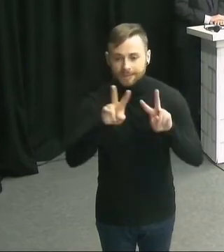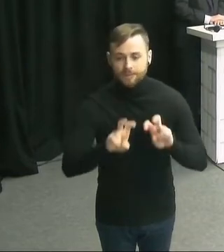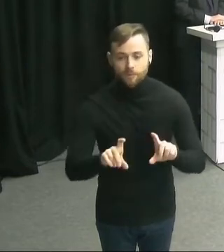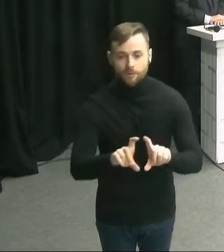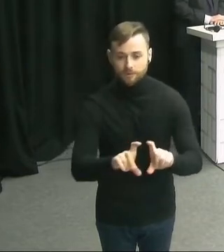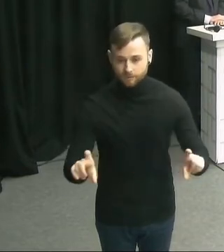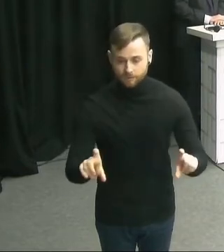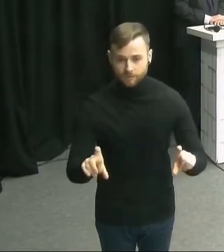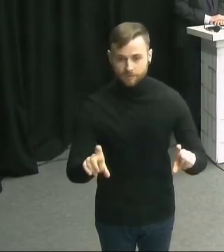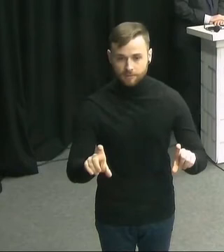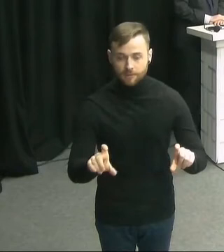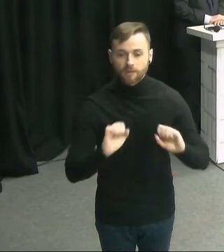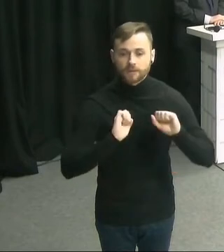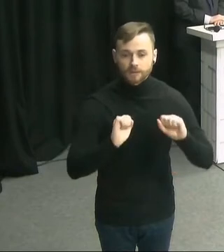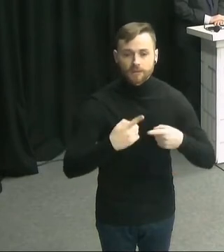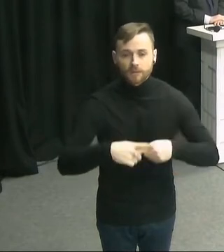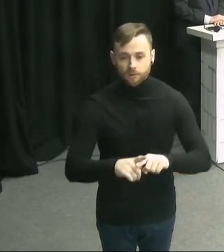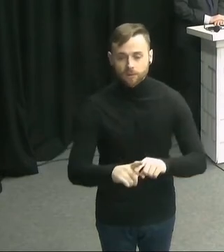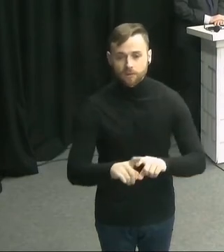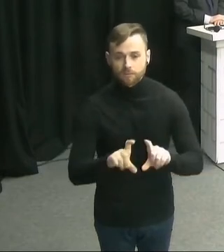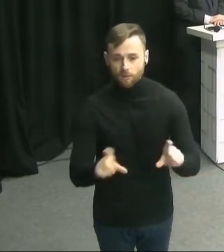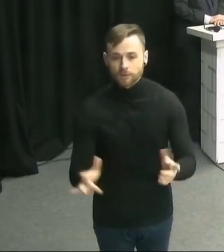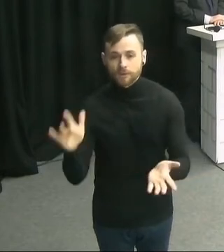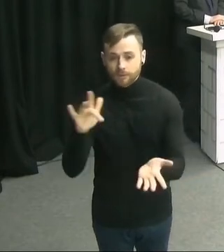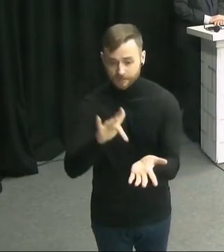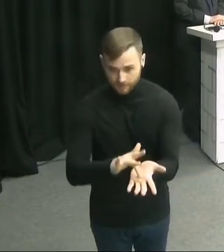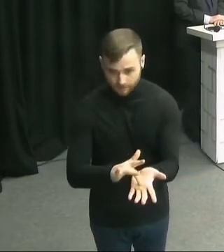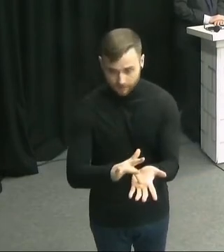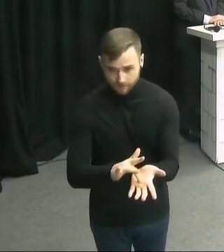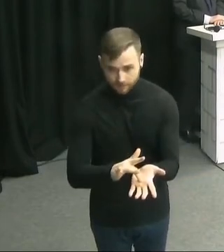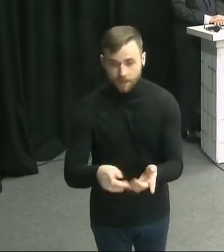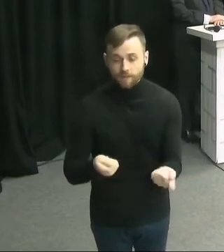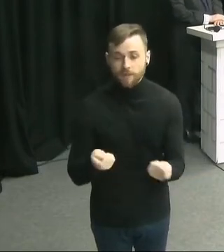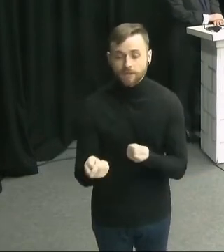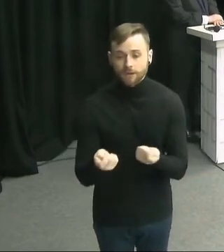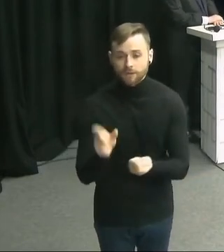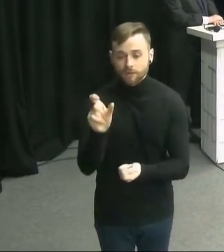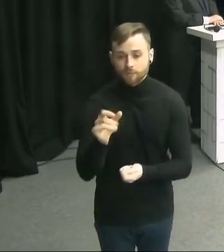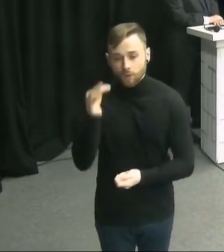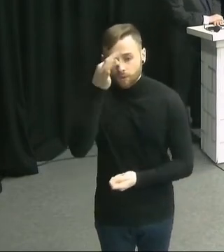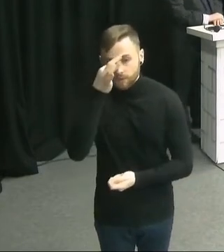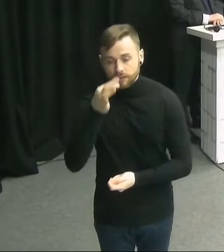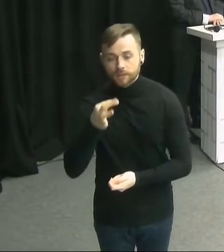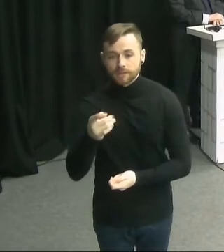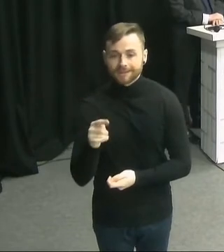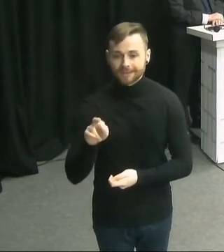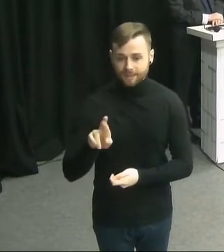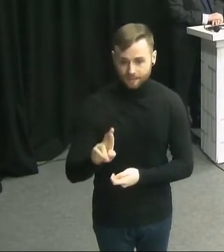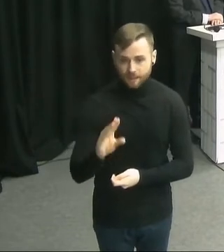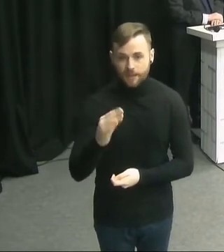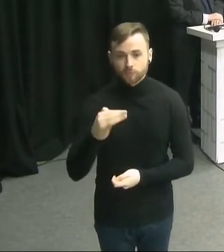The State Science Research Institute member of staff and also president